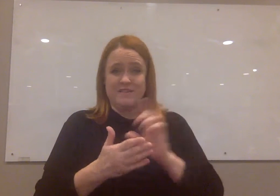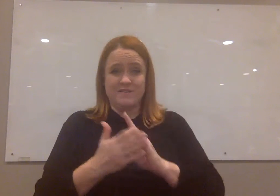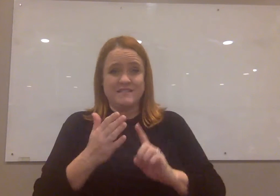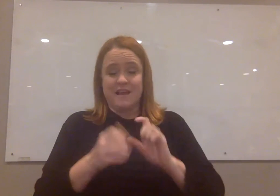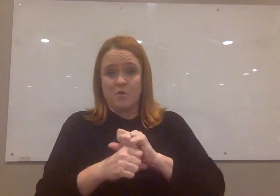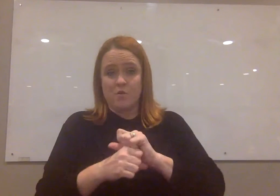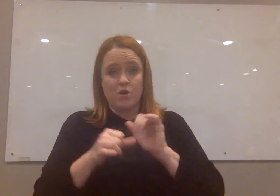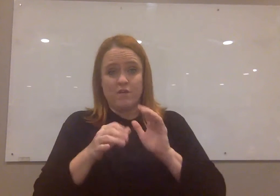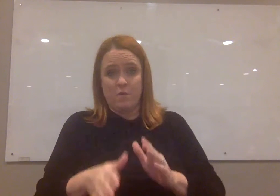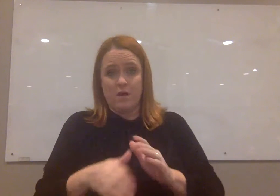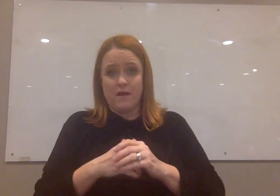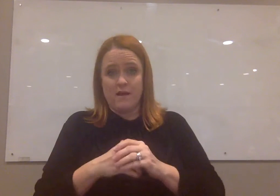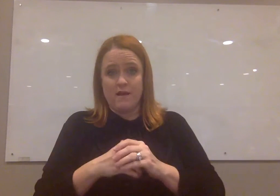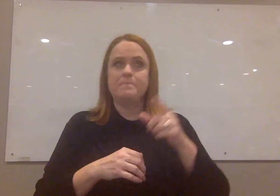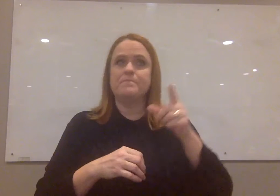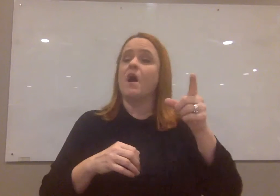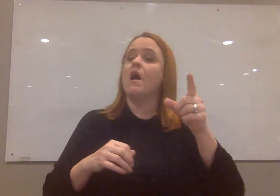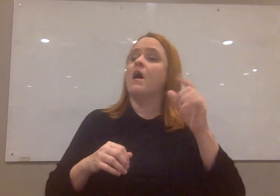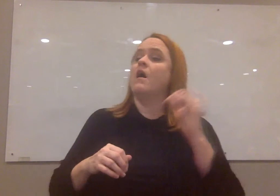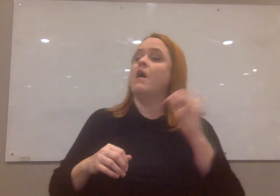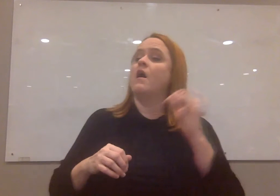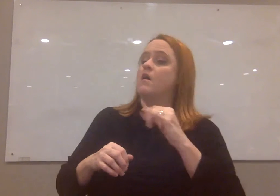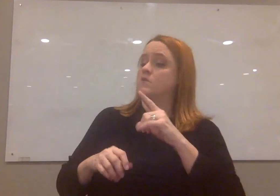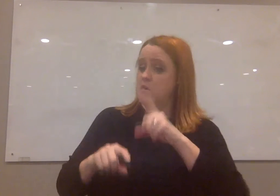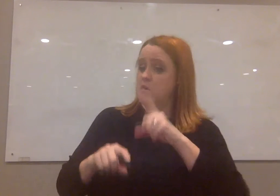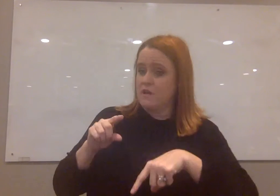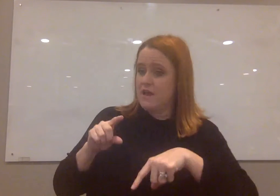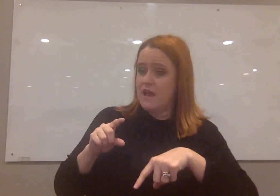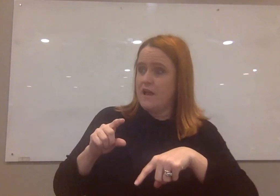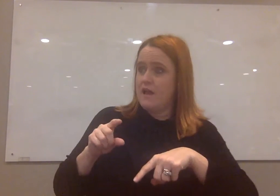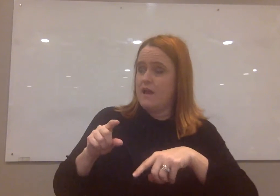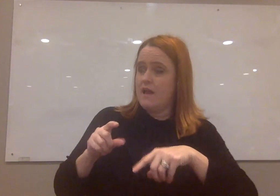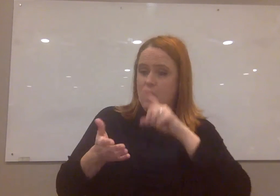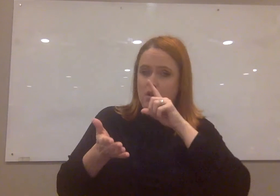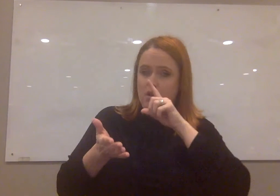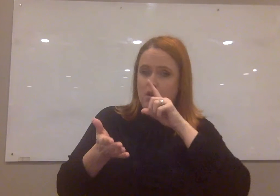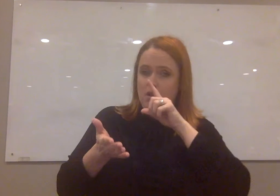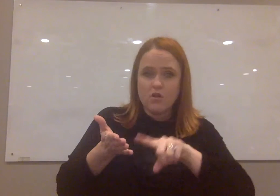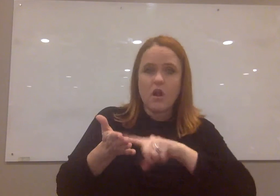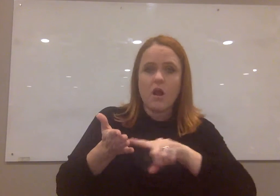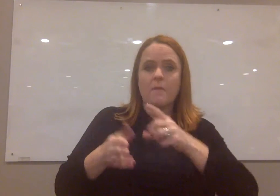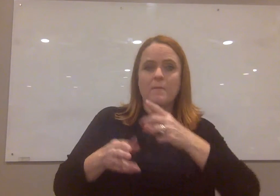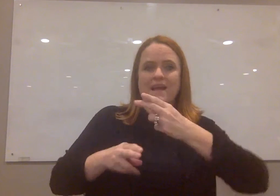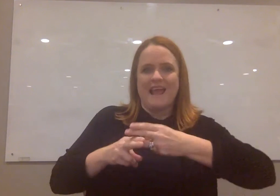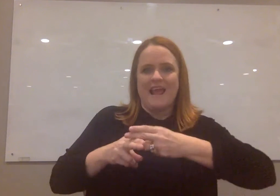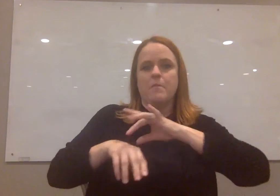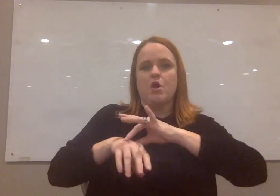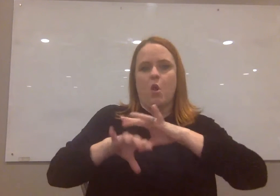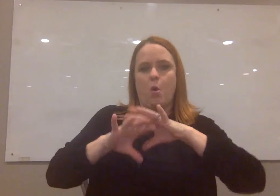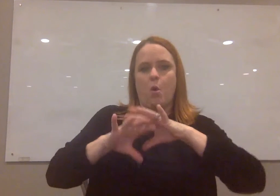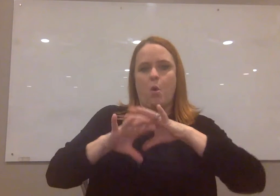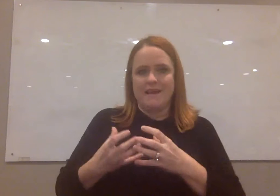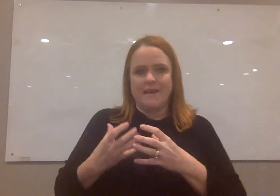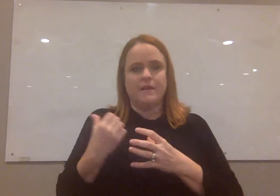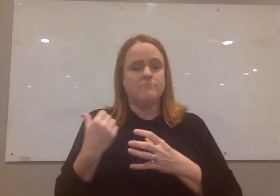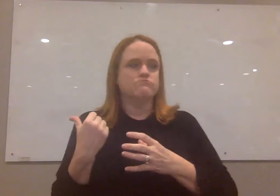Oh, so you wouldn't be able to look up a name globally? No, that wasn't my understanding.